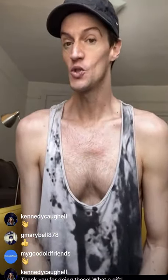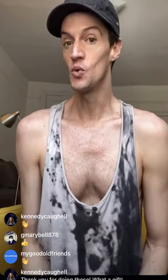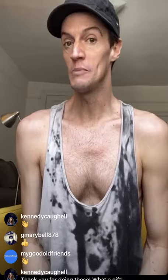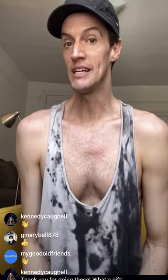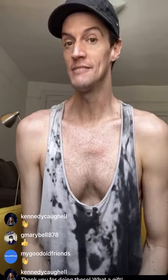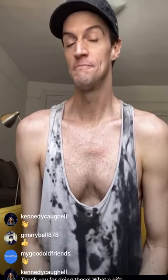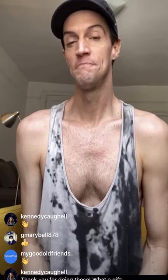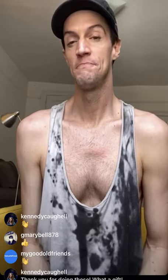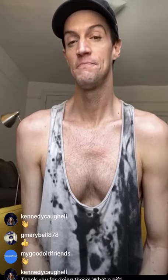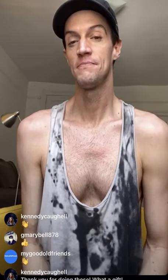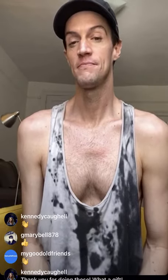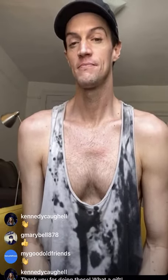Swimming.